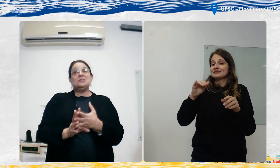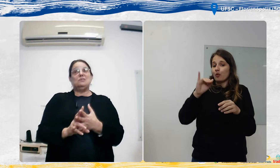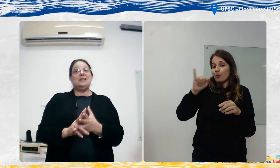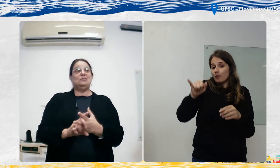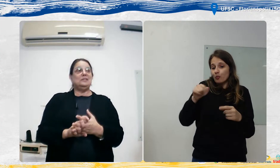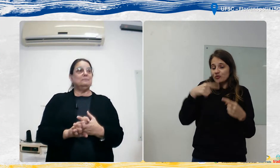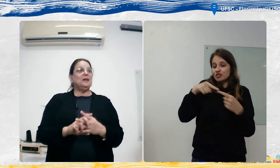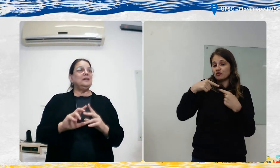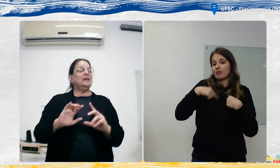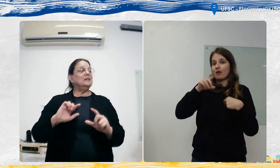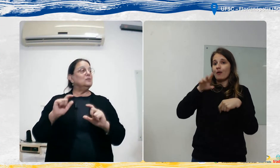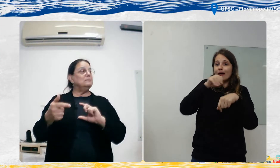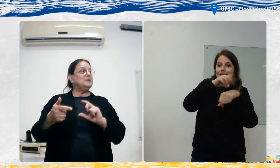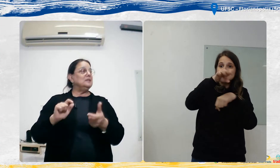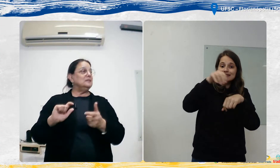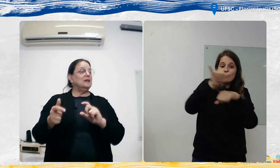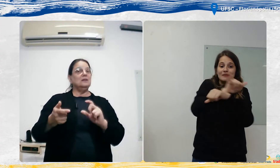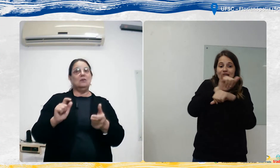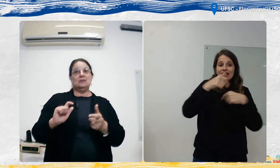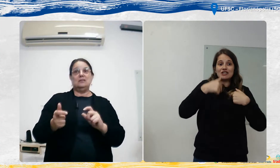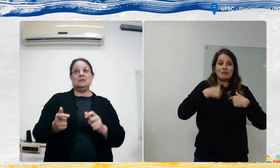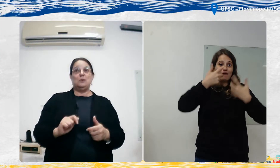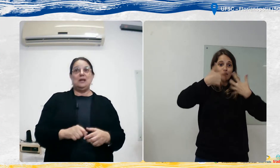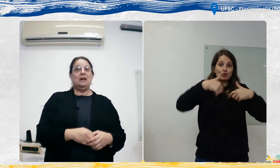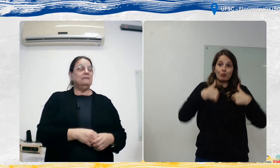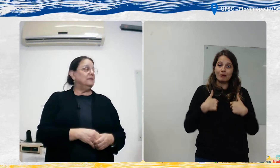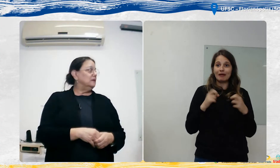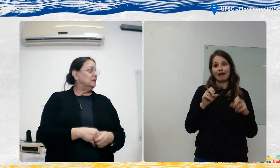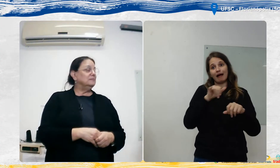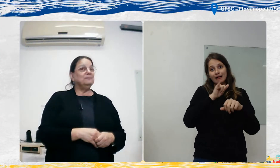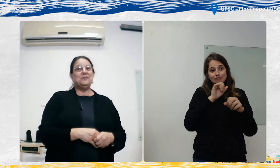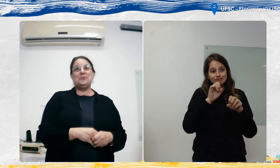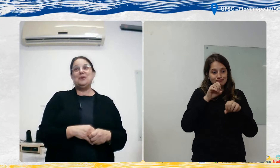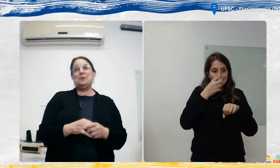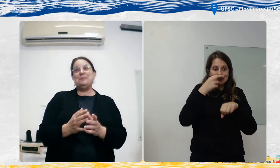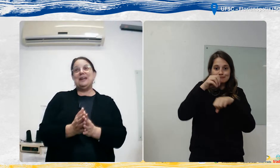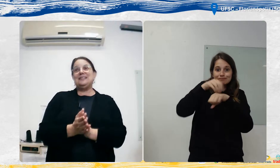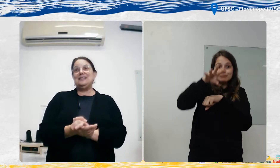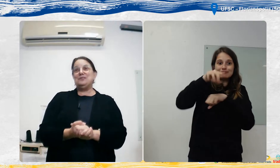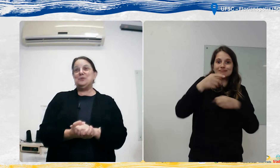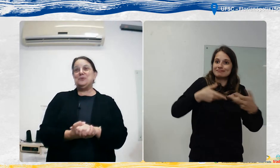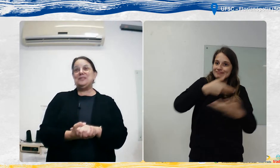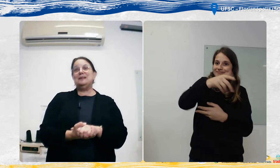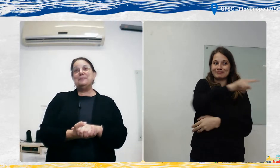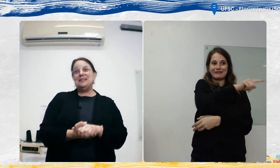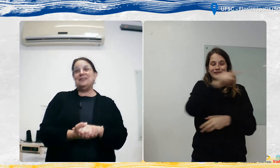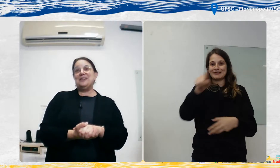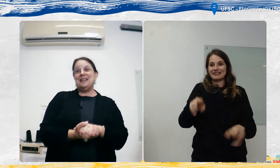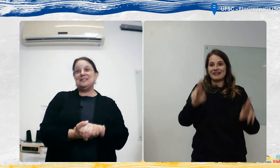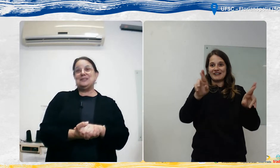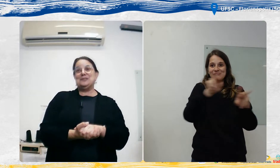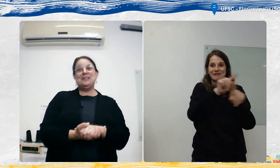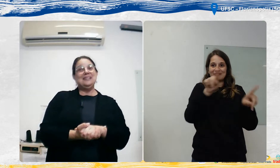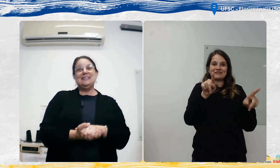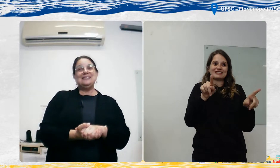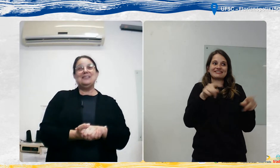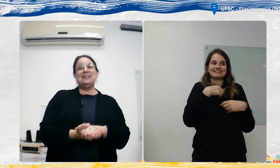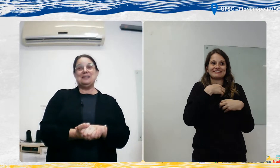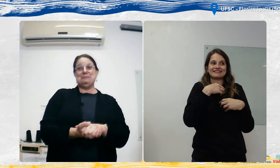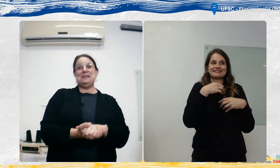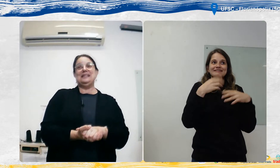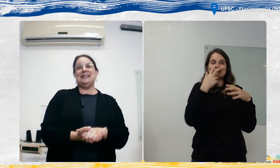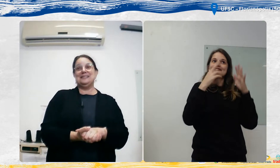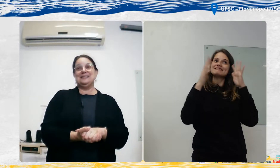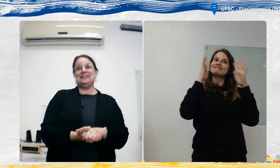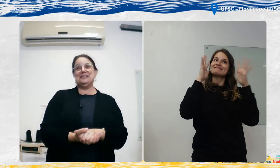of the strategies might, and it could be a dialogue that we have. So I hope that gives you something of an answer. It's not